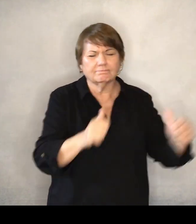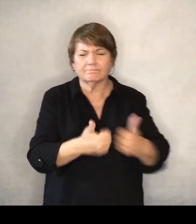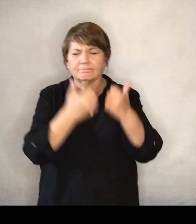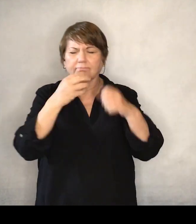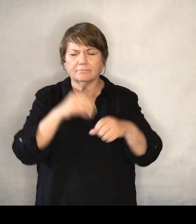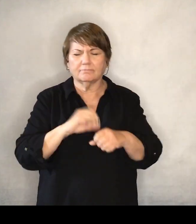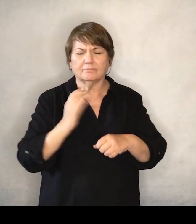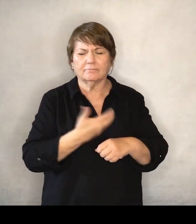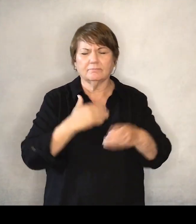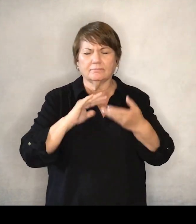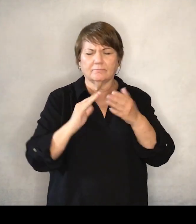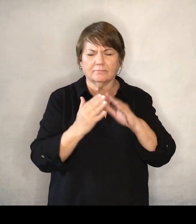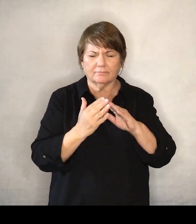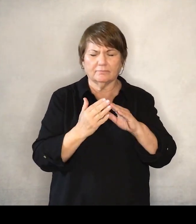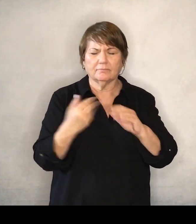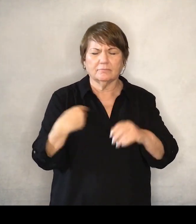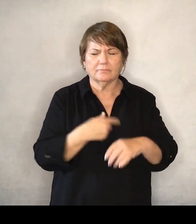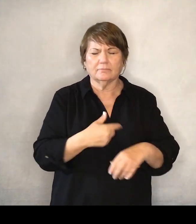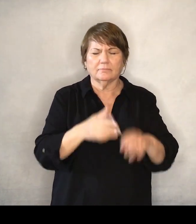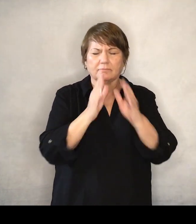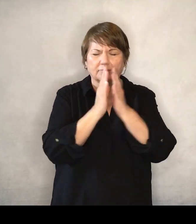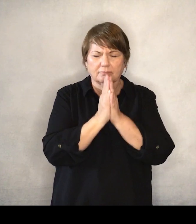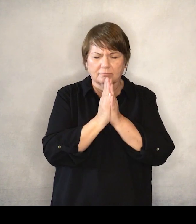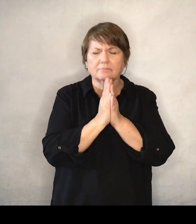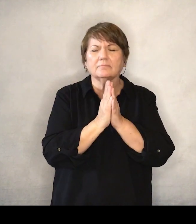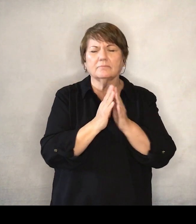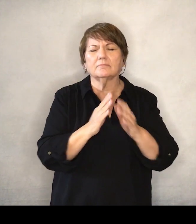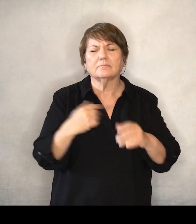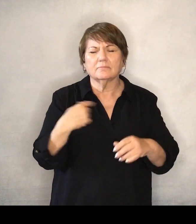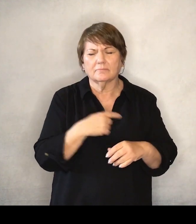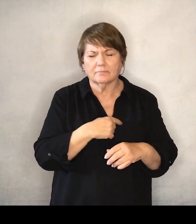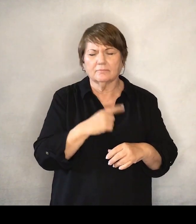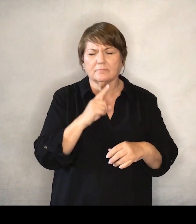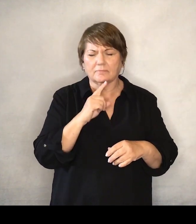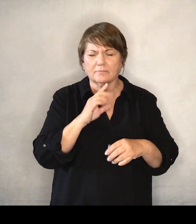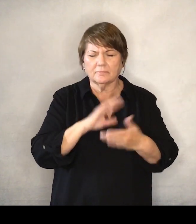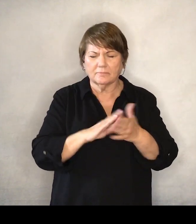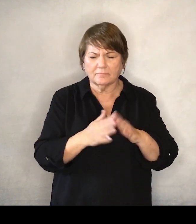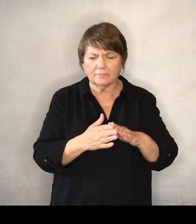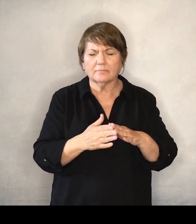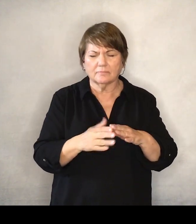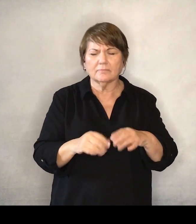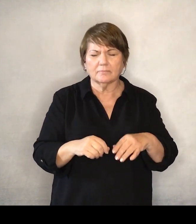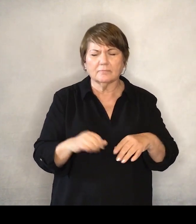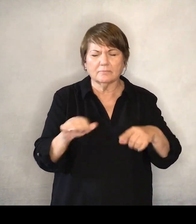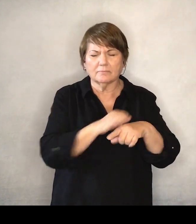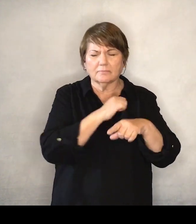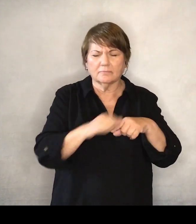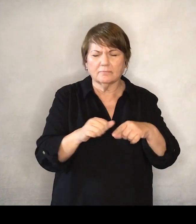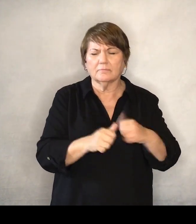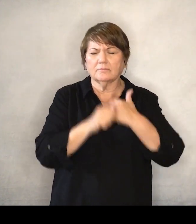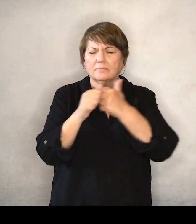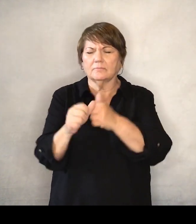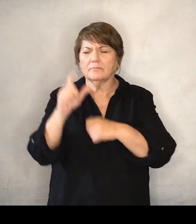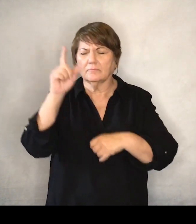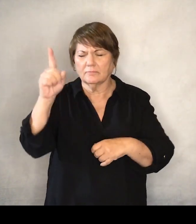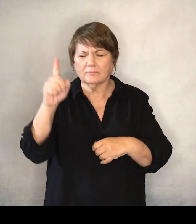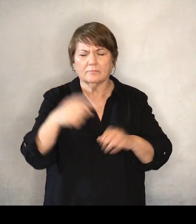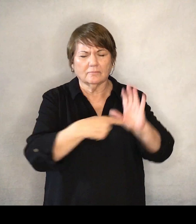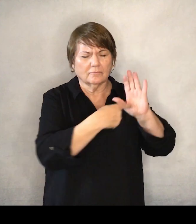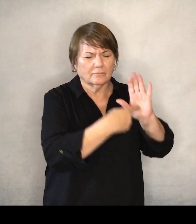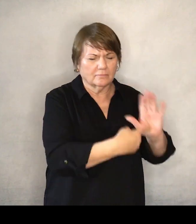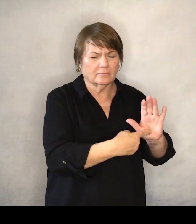community, and we pray that we remain disciplined in our discipleship to set the example